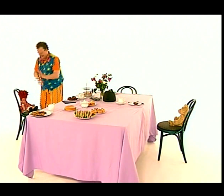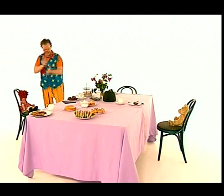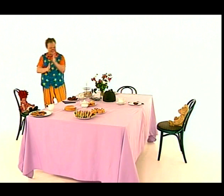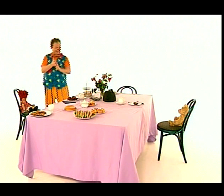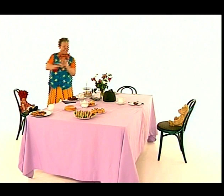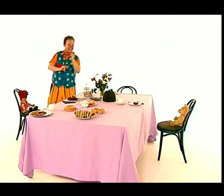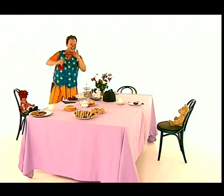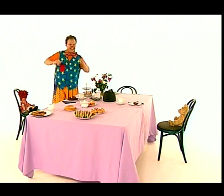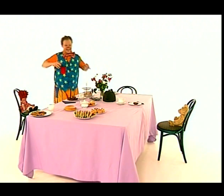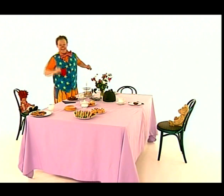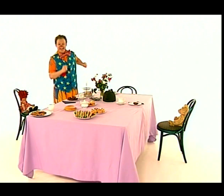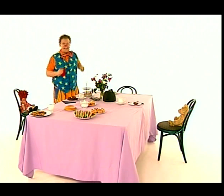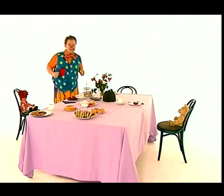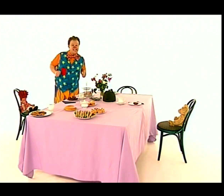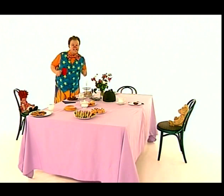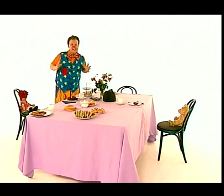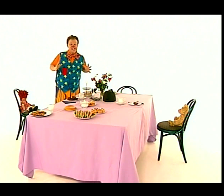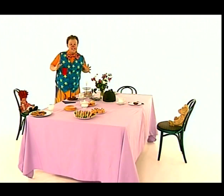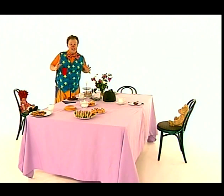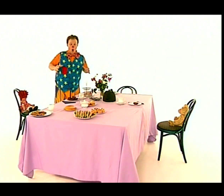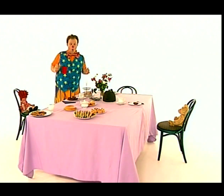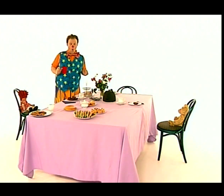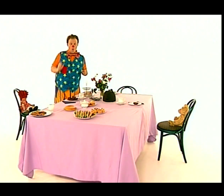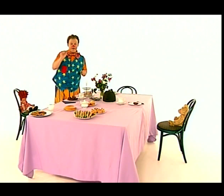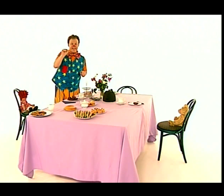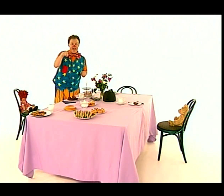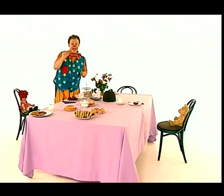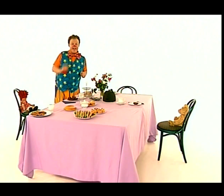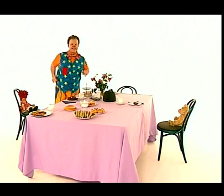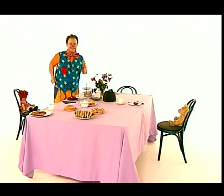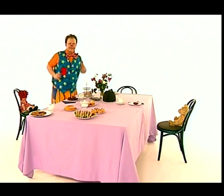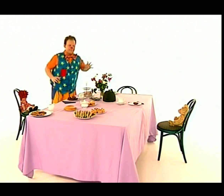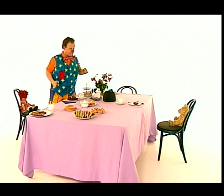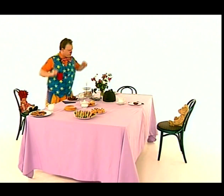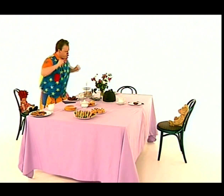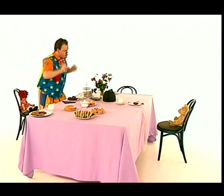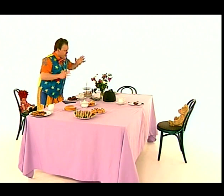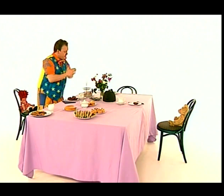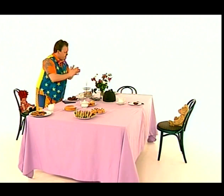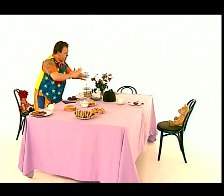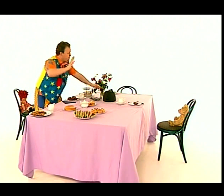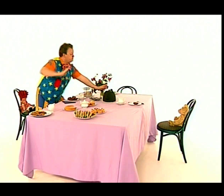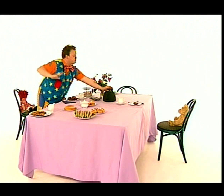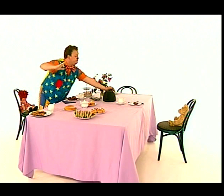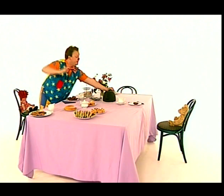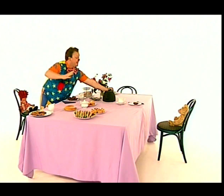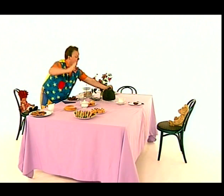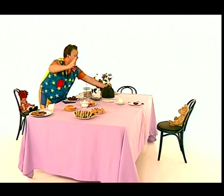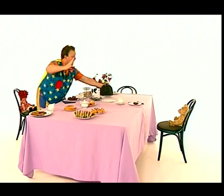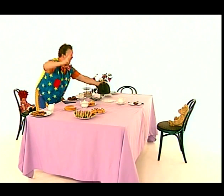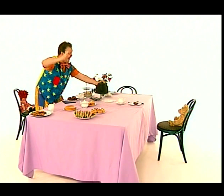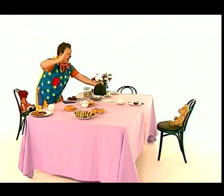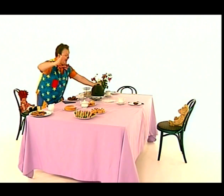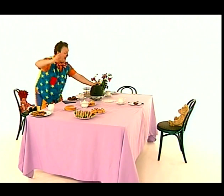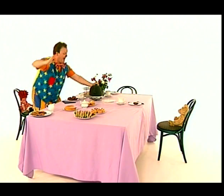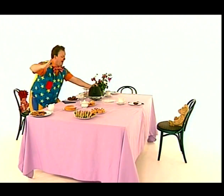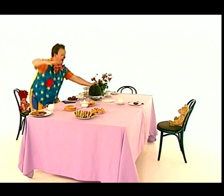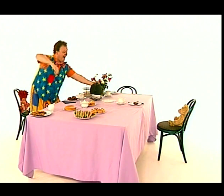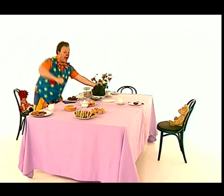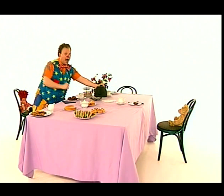Mr. Tumble, you need to put the kettle on. Oh, yes. Mr. Tumble, put the kettle on. Mr. Tumble,